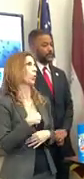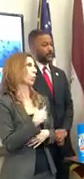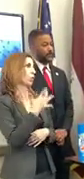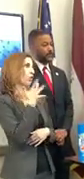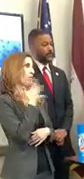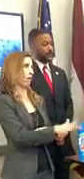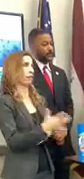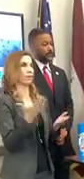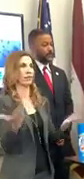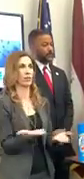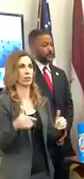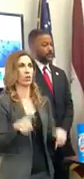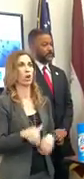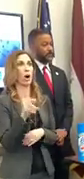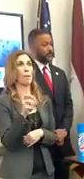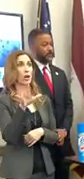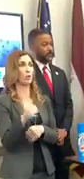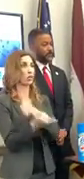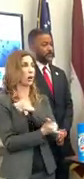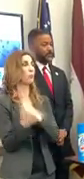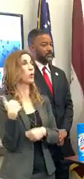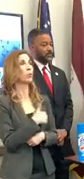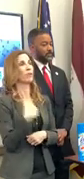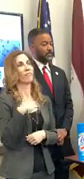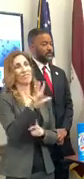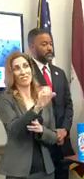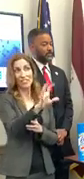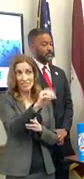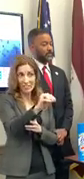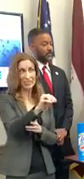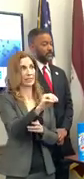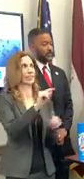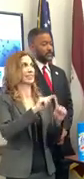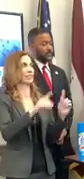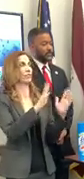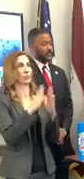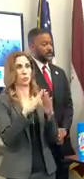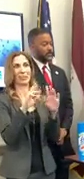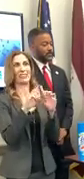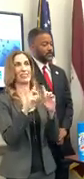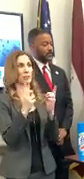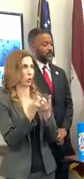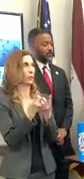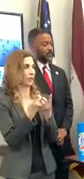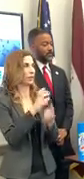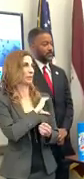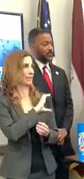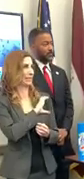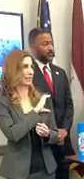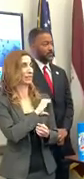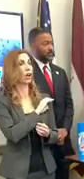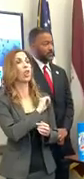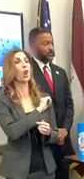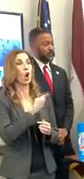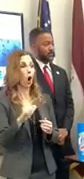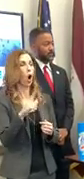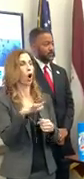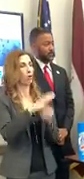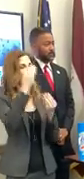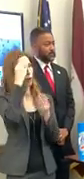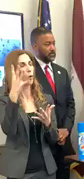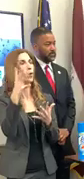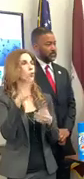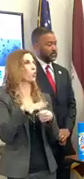Montgomery County. We have 50 police departments, 50 municipal police departments They all report to their local